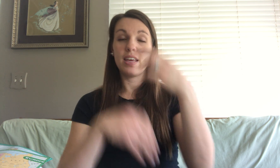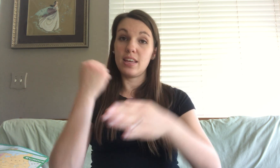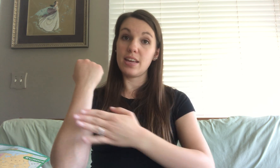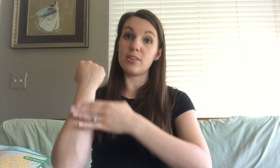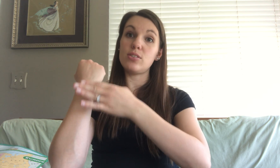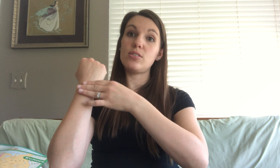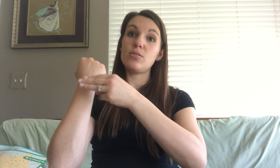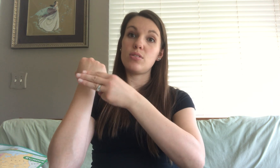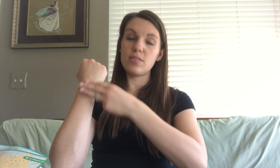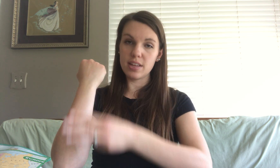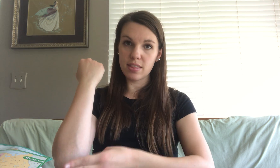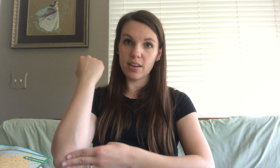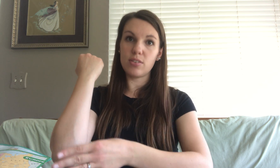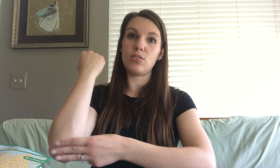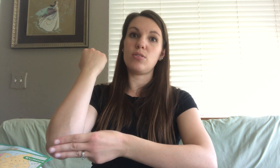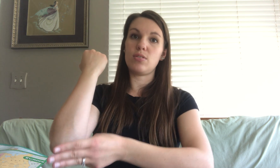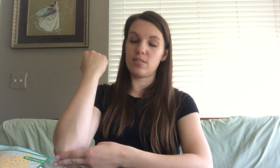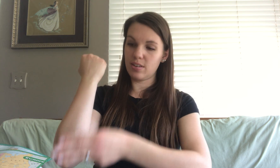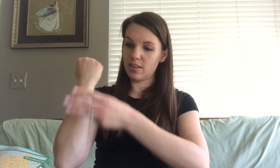Here two three there two three.